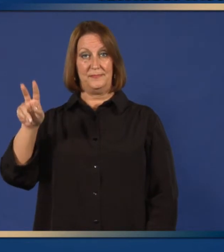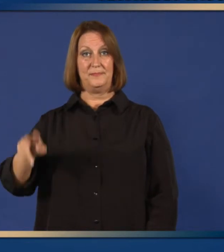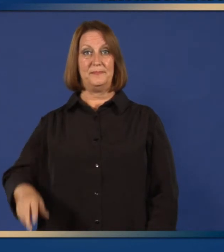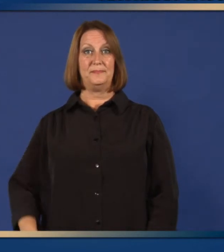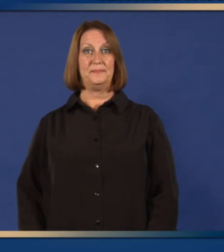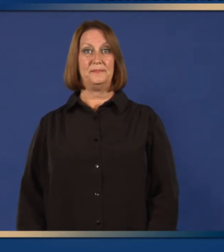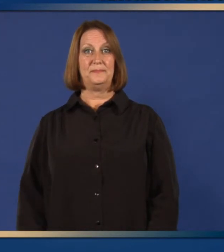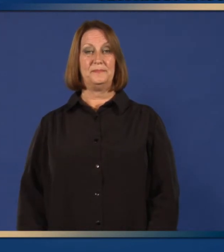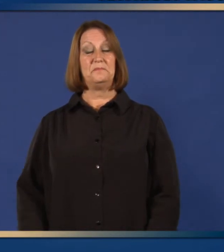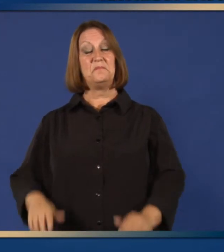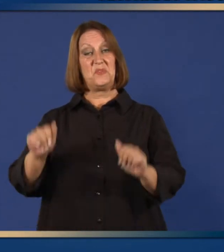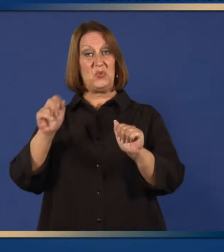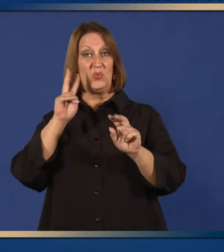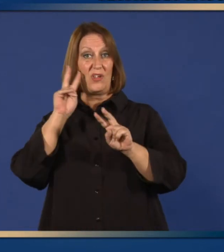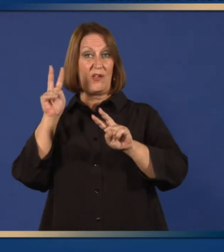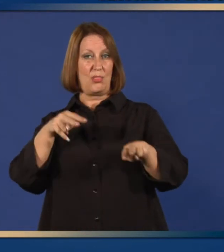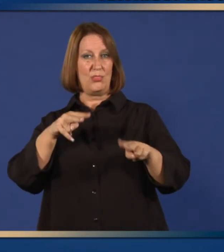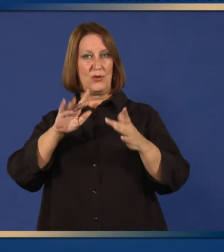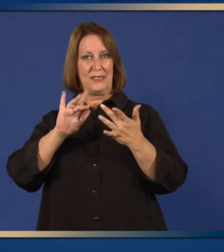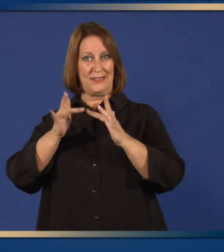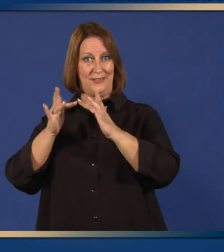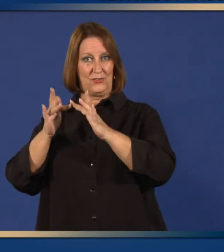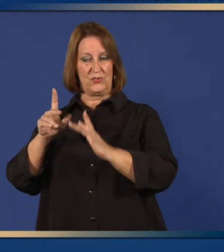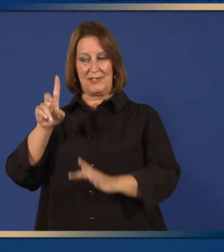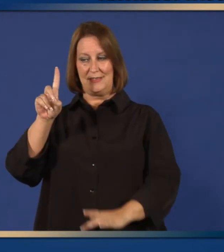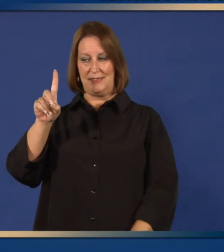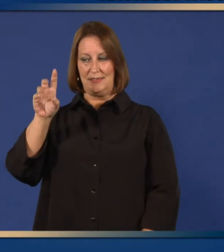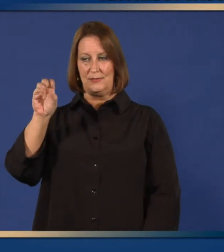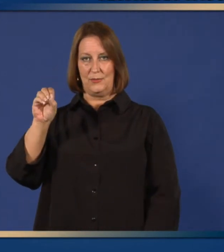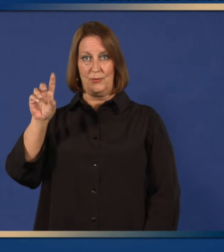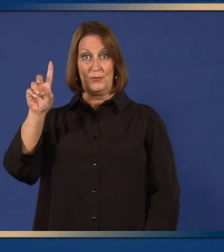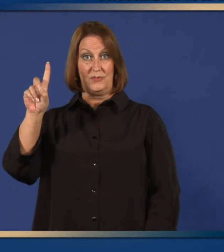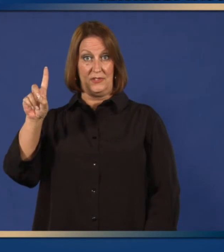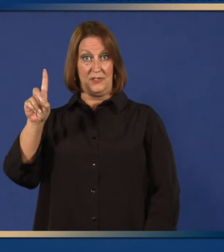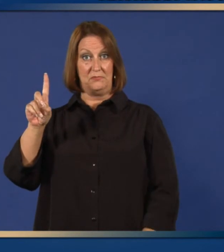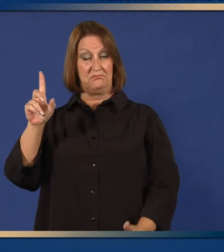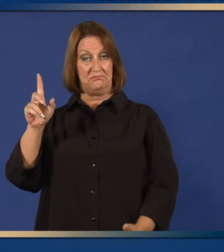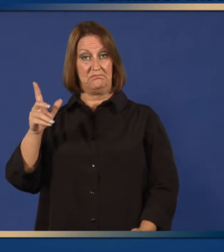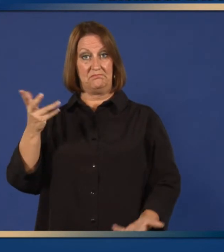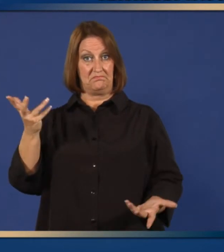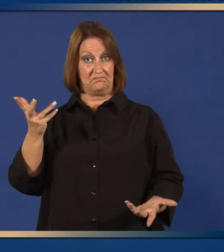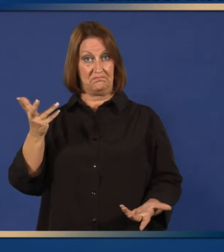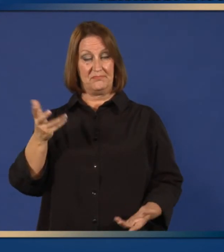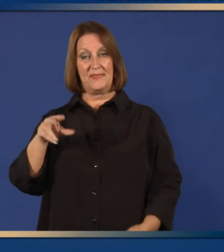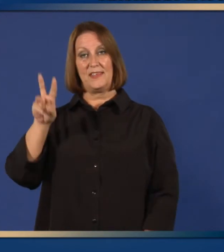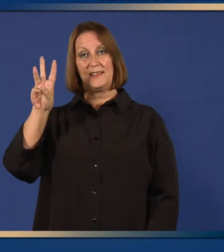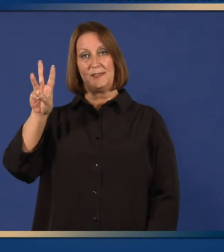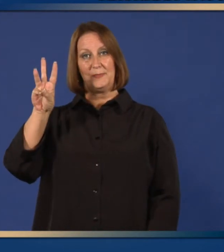1-877-438-8222. Visit the DoD website at